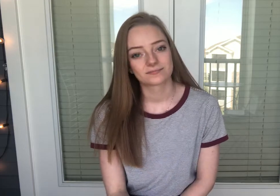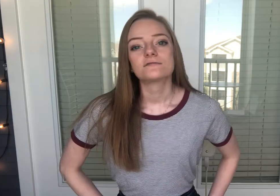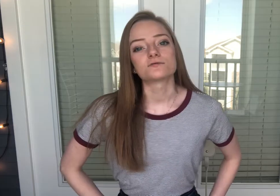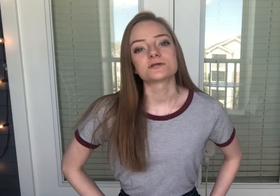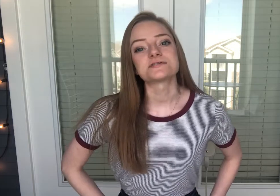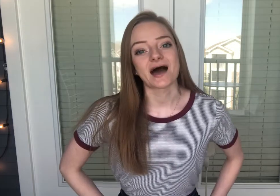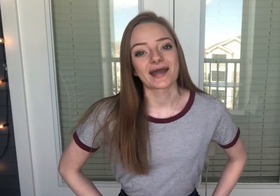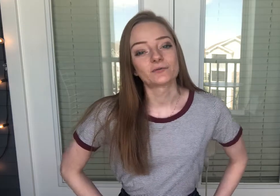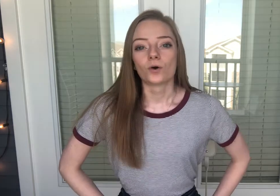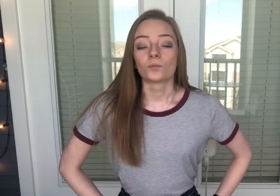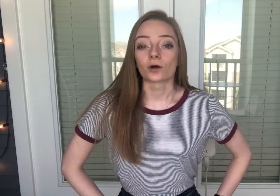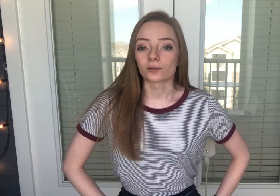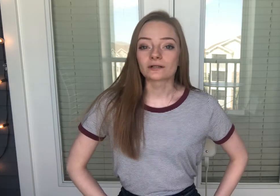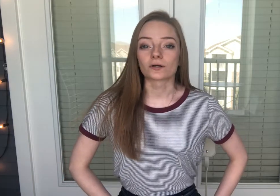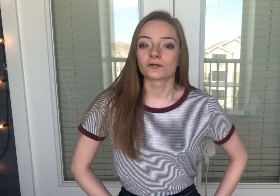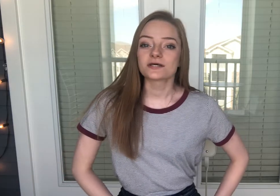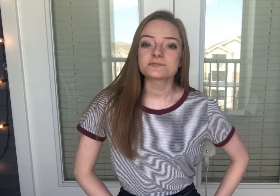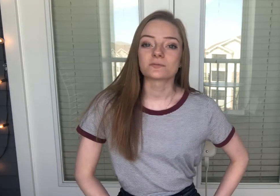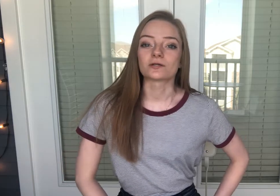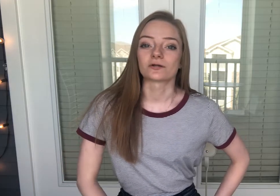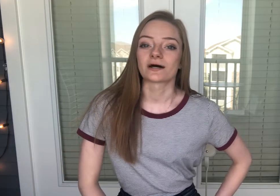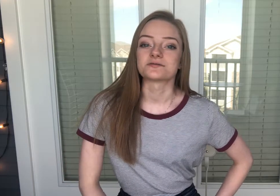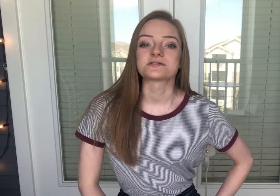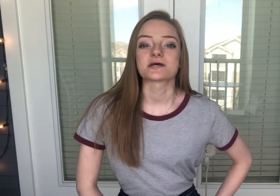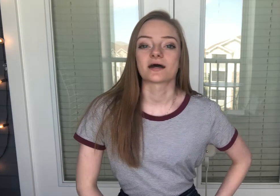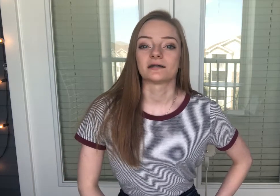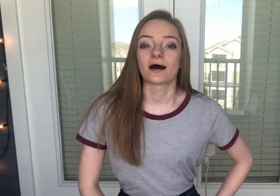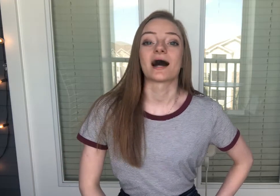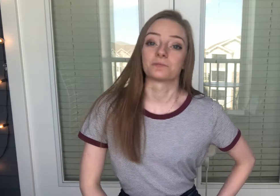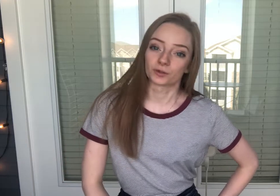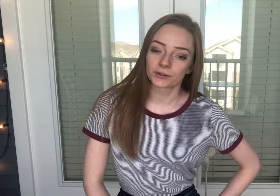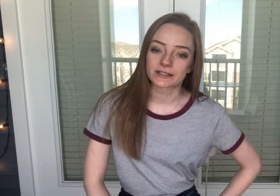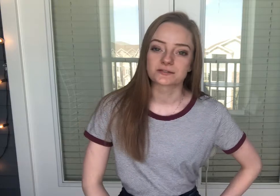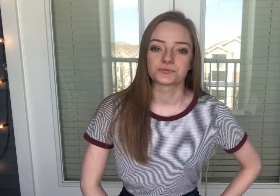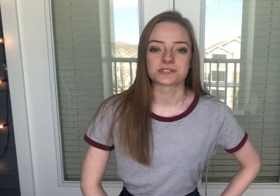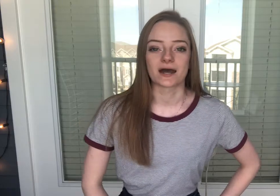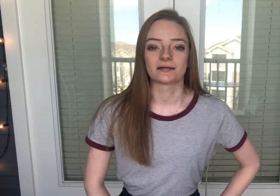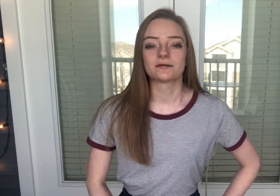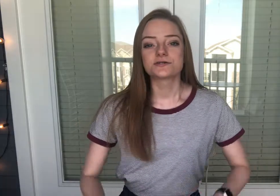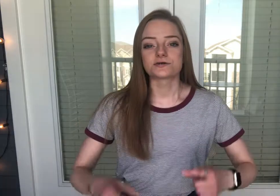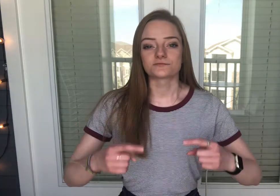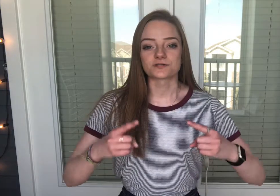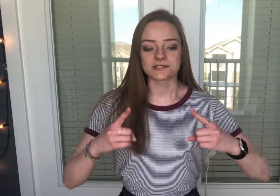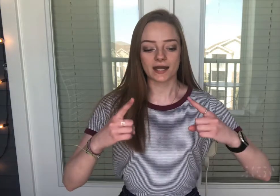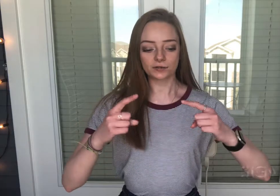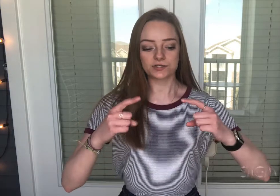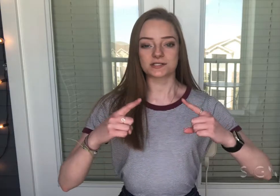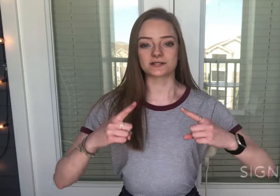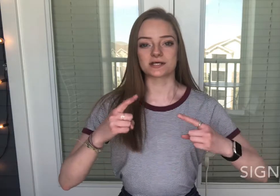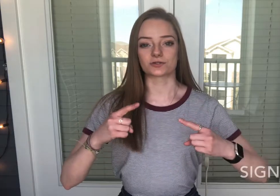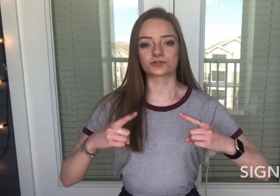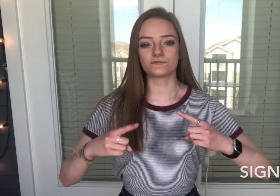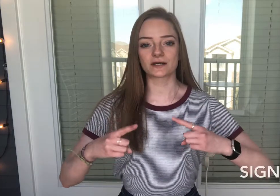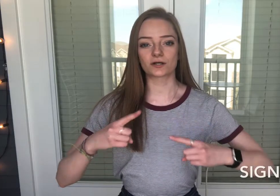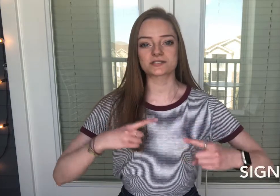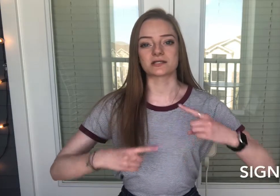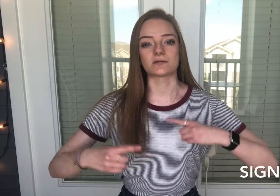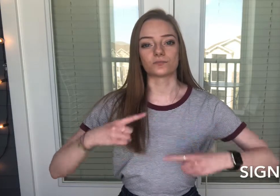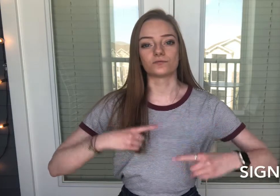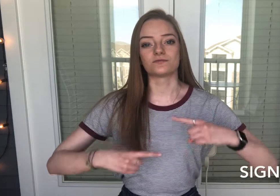For sign, we already learned this when we learned how to sign I'm learning to sign. So for sign, you're just going to take your two fingers and then move them in